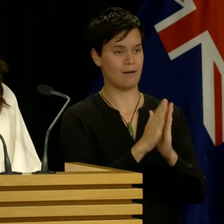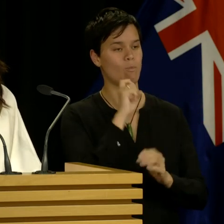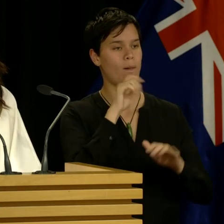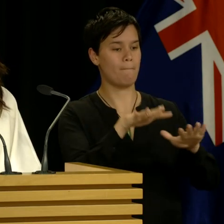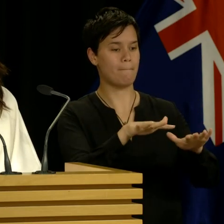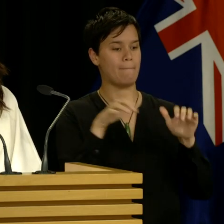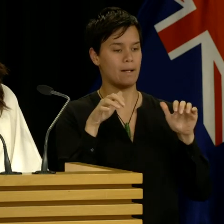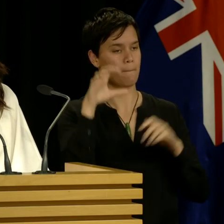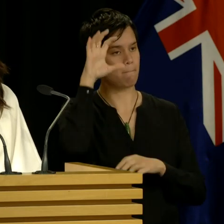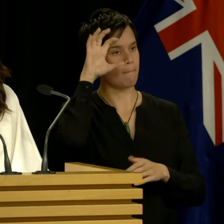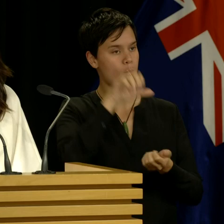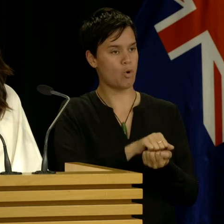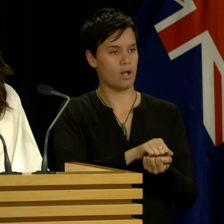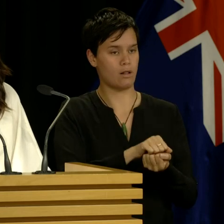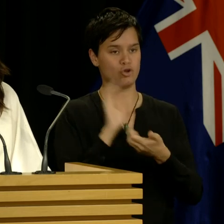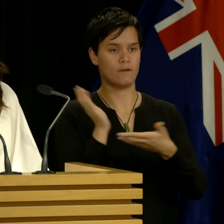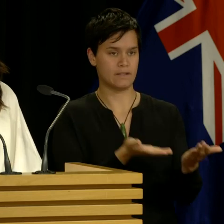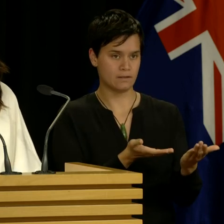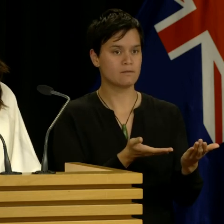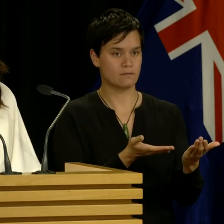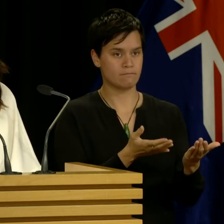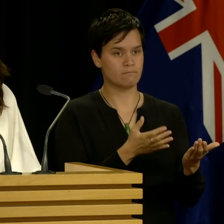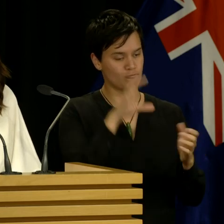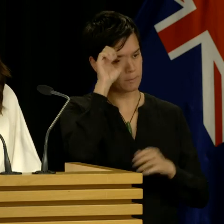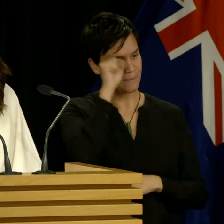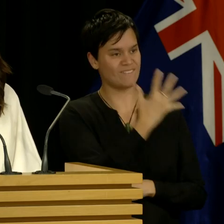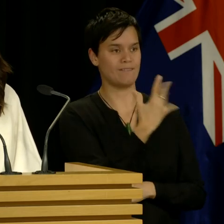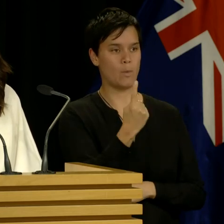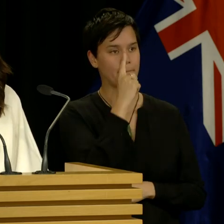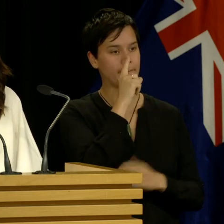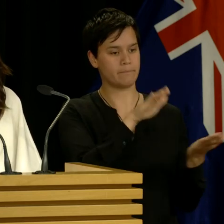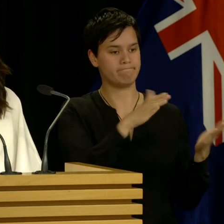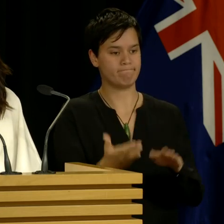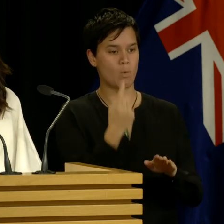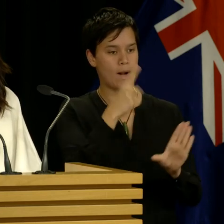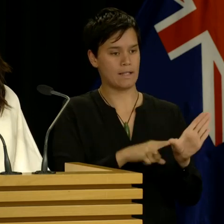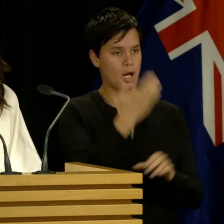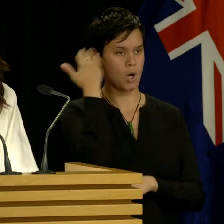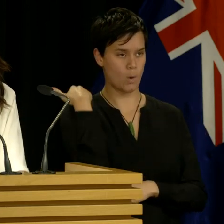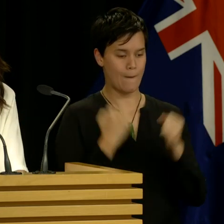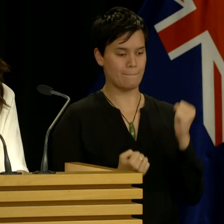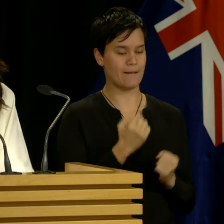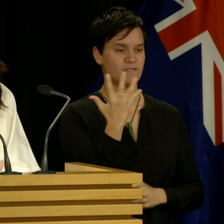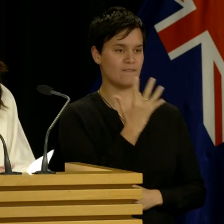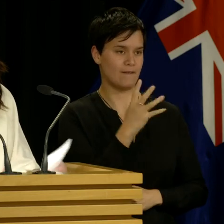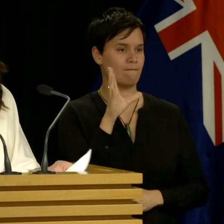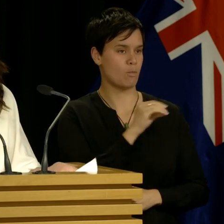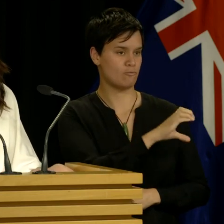in Hagley Park, commemorating the 51 people who lost their lives a year ago on March 15.